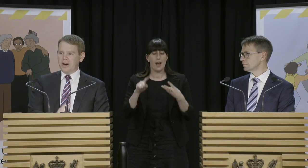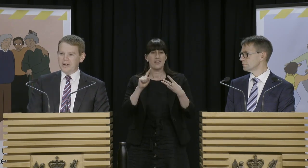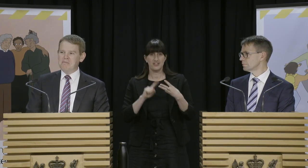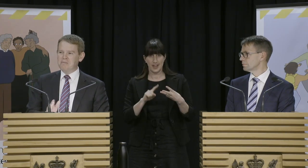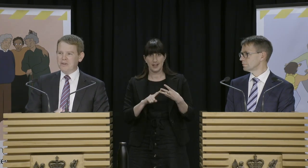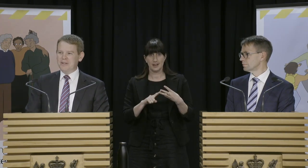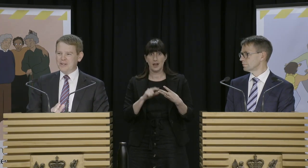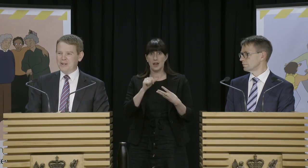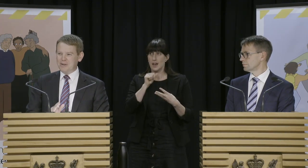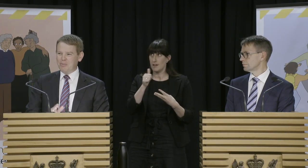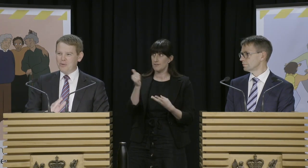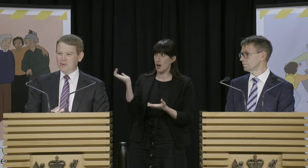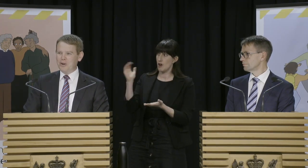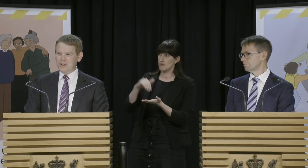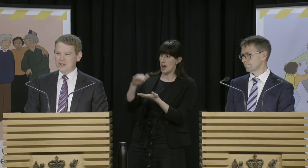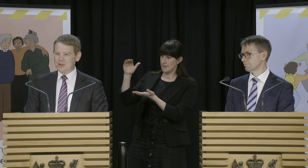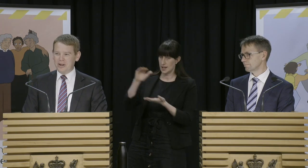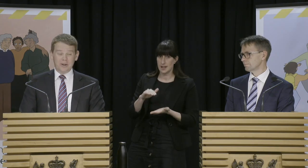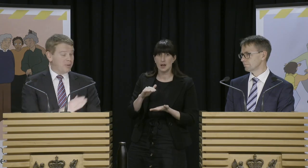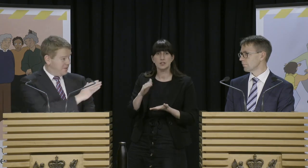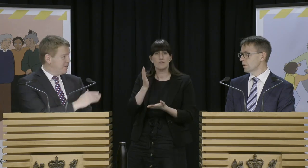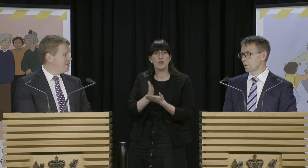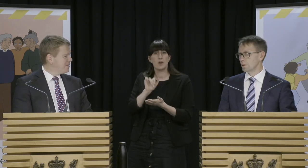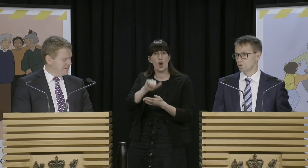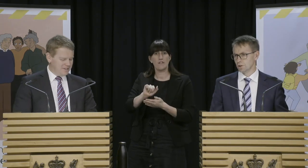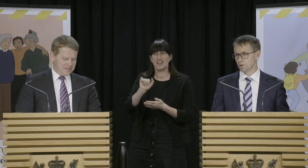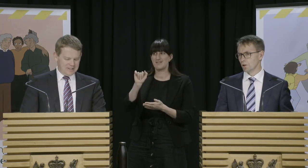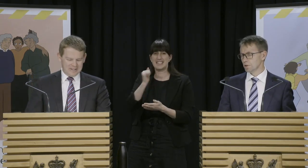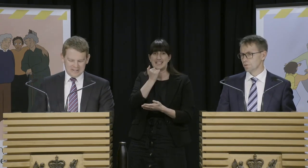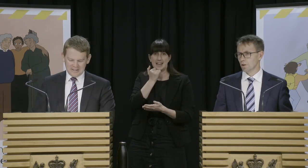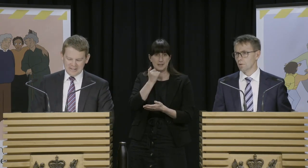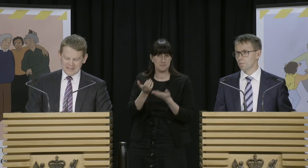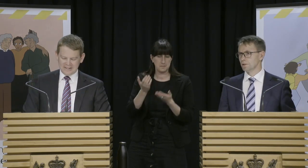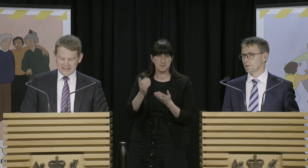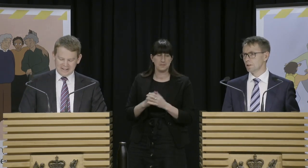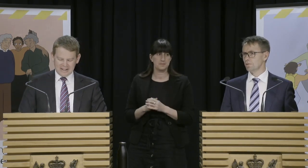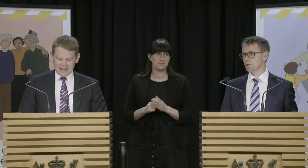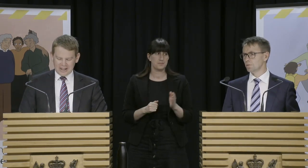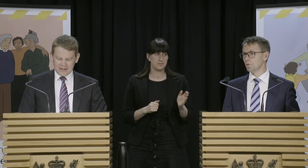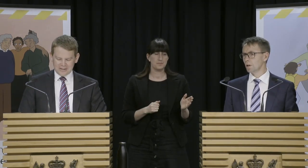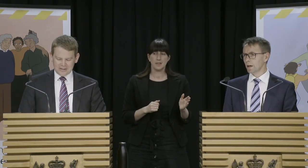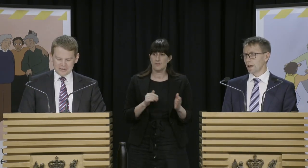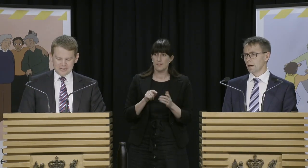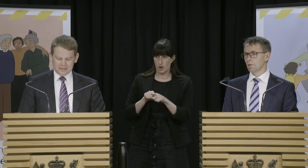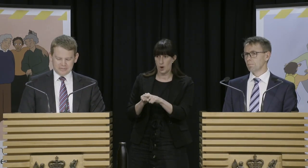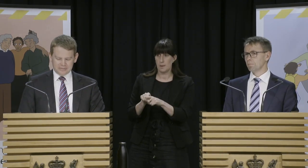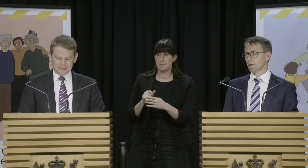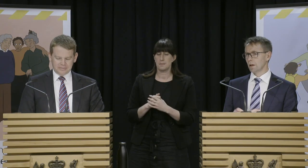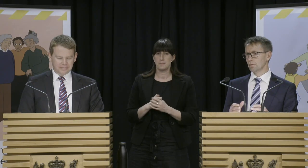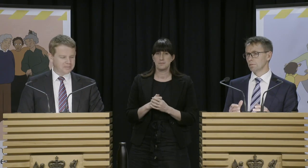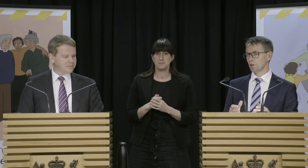So the approvals process is just one of those. But yes, just 2 comments to follow up what the Minister said. First of all,